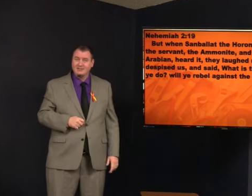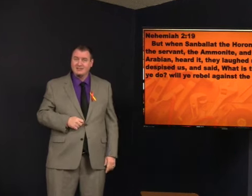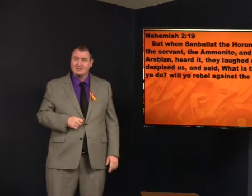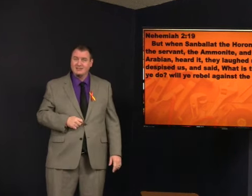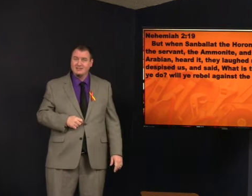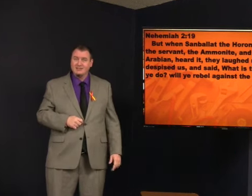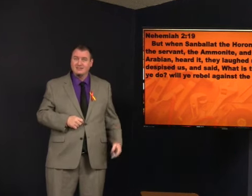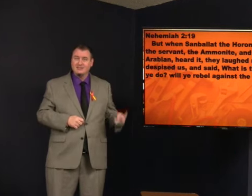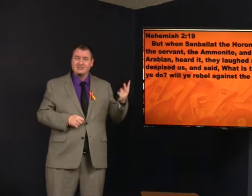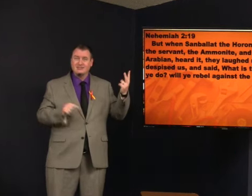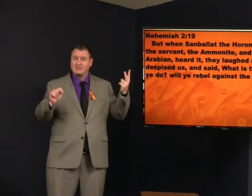Sanballat